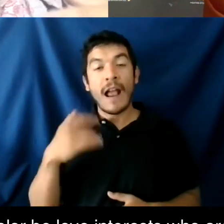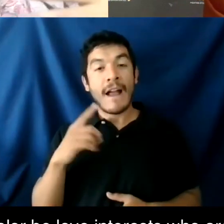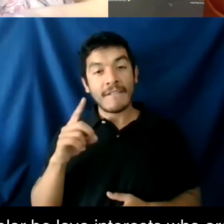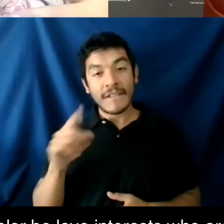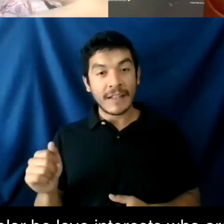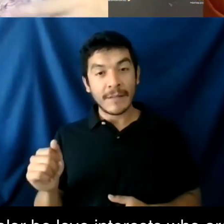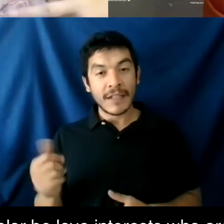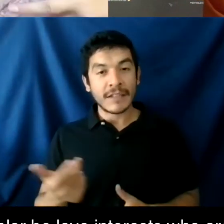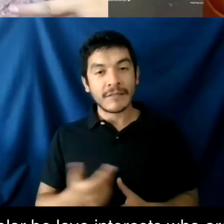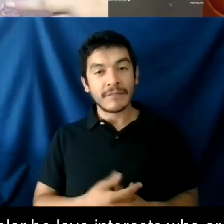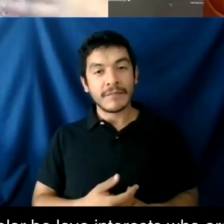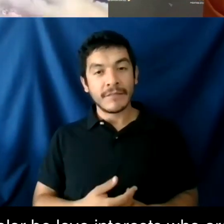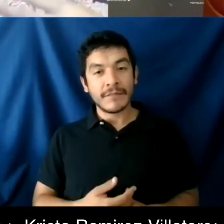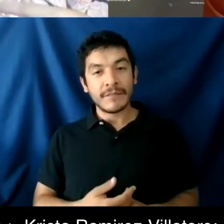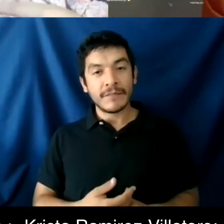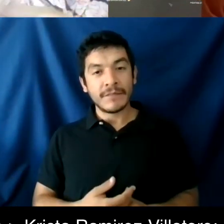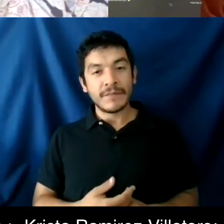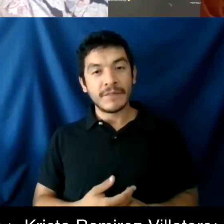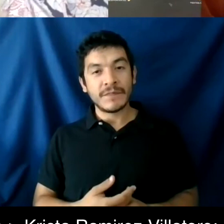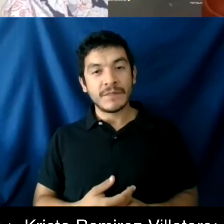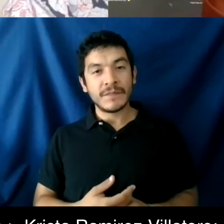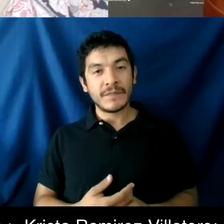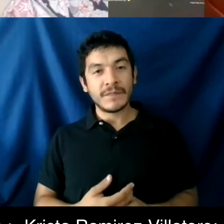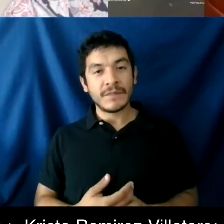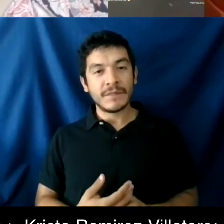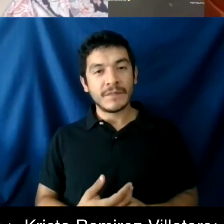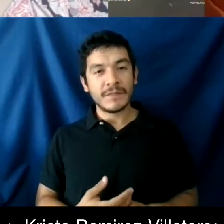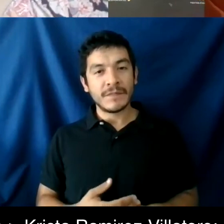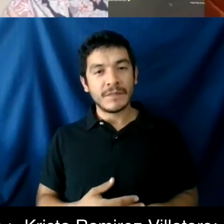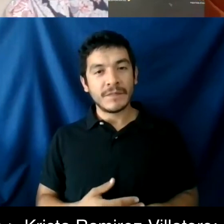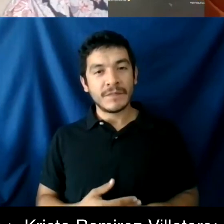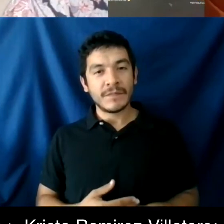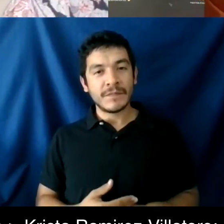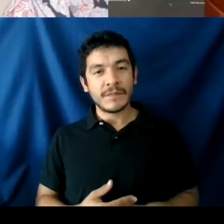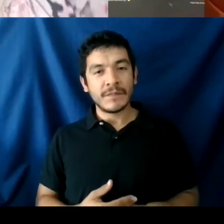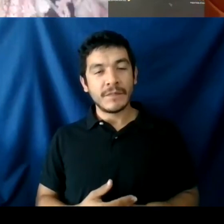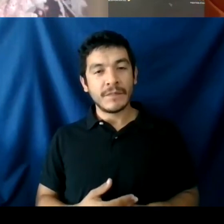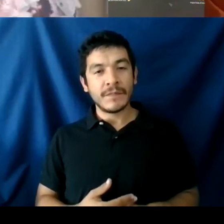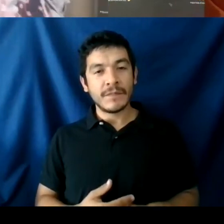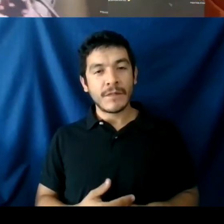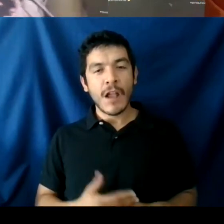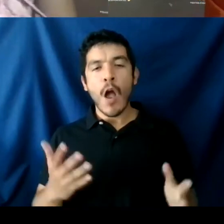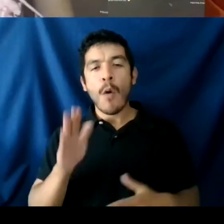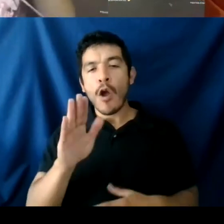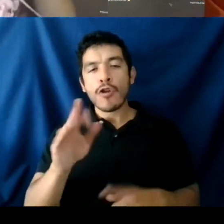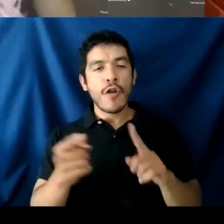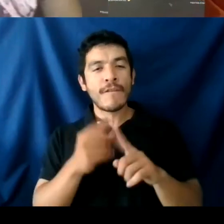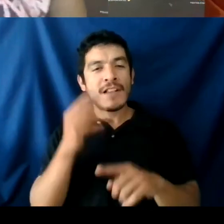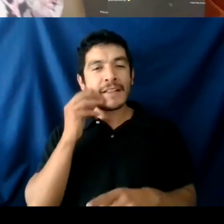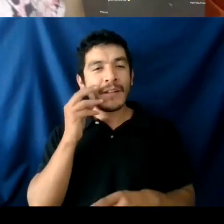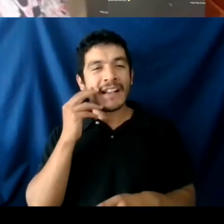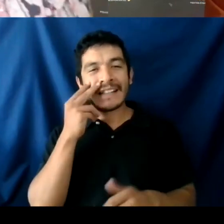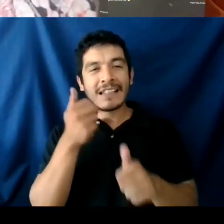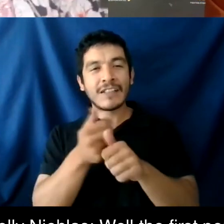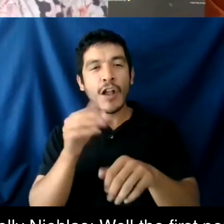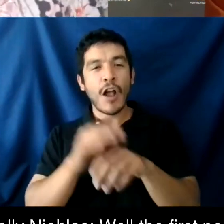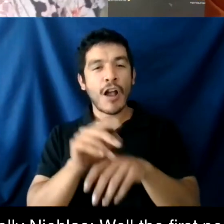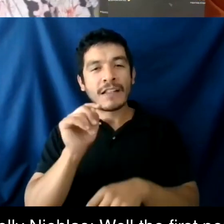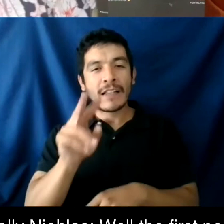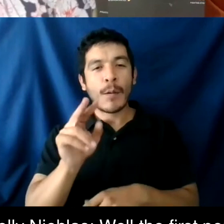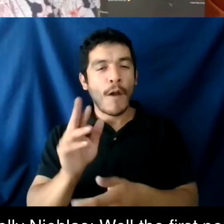disabilities. Um, for What was me, what was your first experience seeing yourself on television or